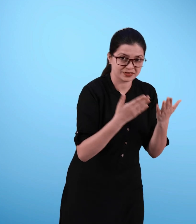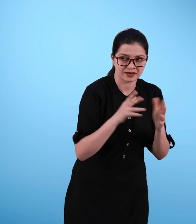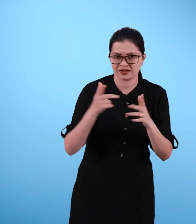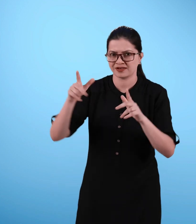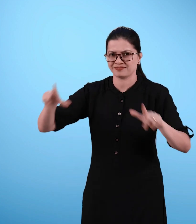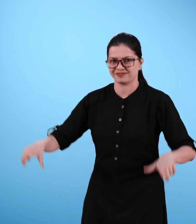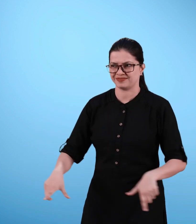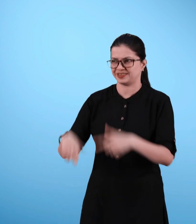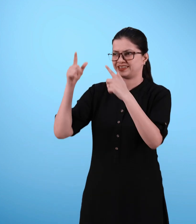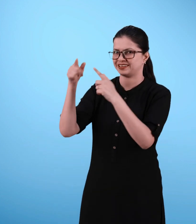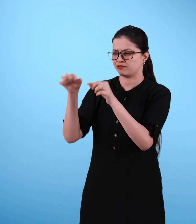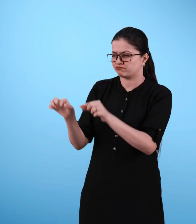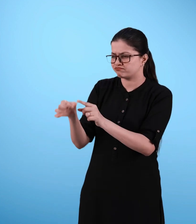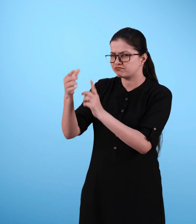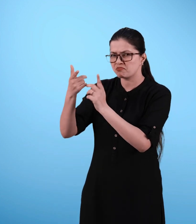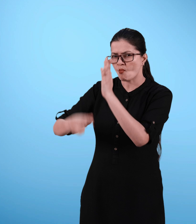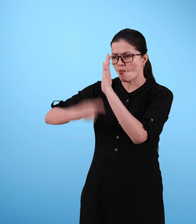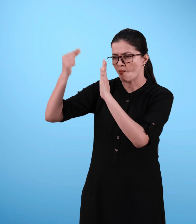from plants and animals.